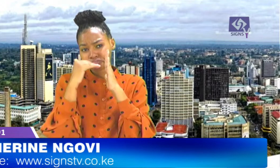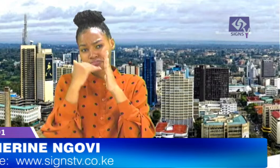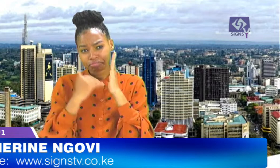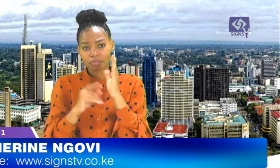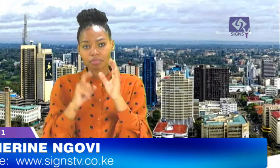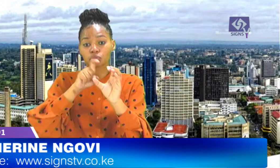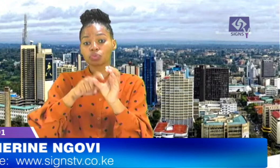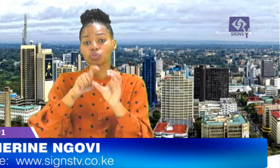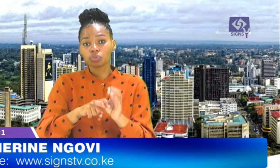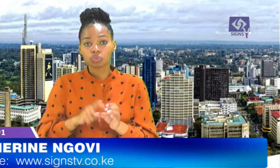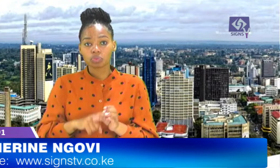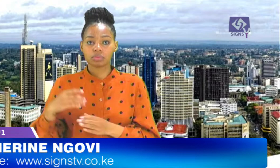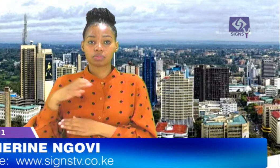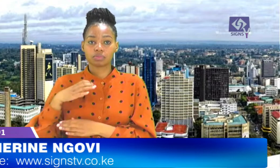projects.